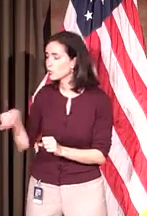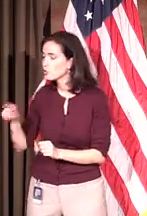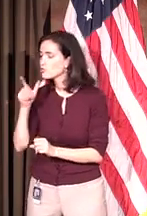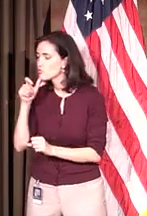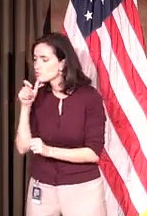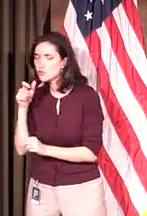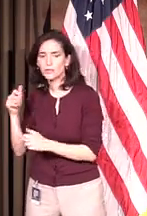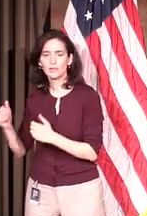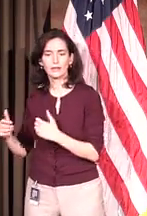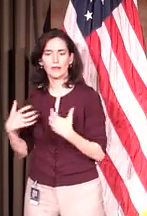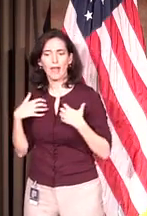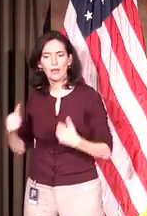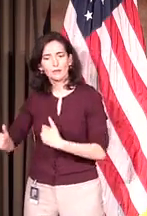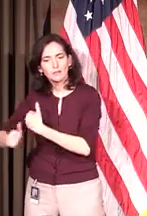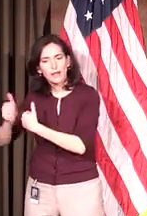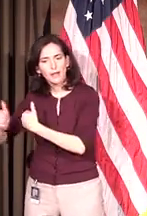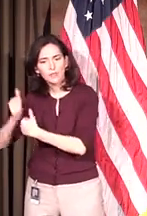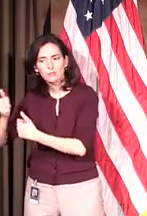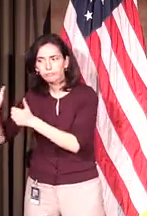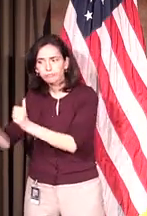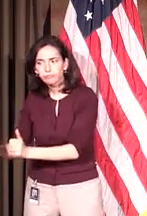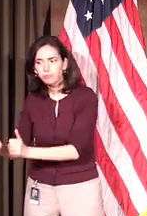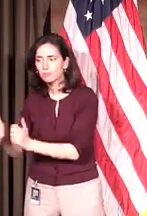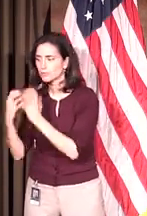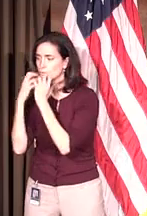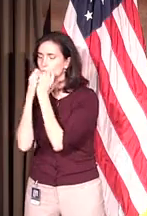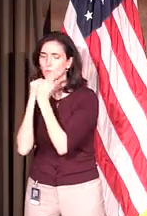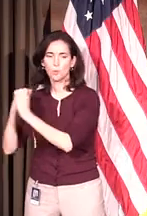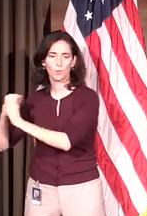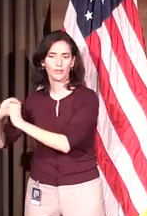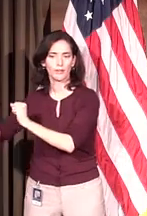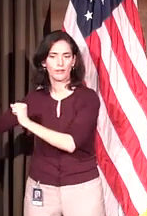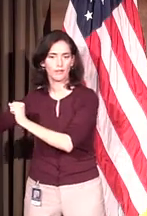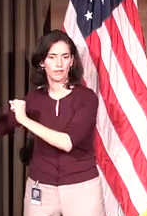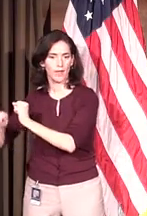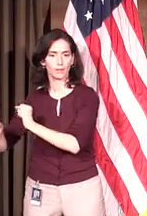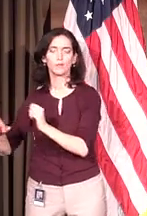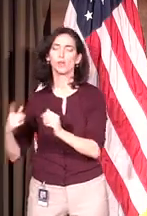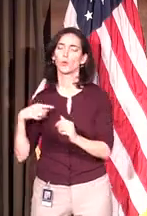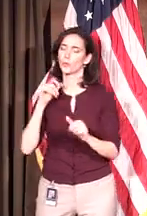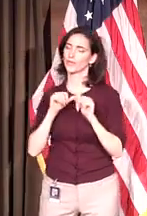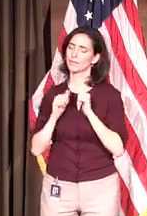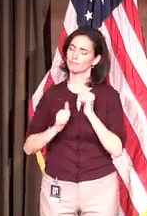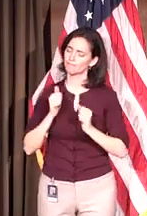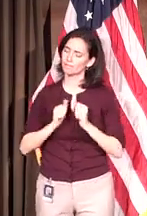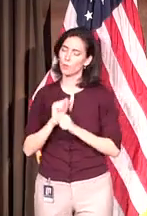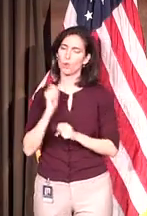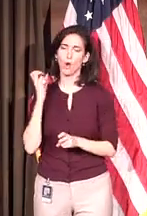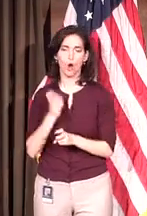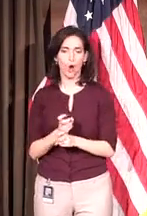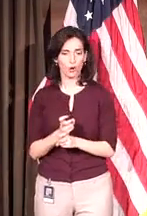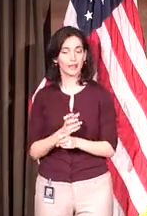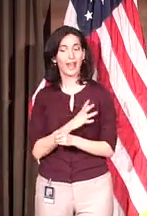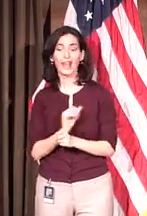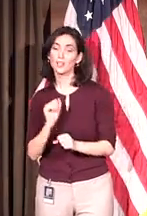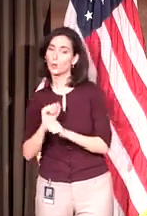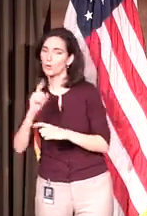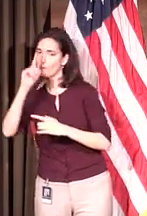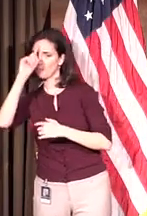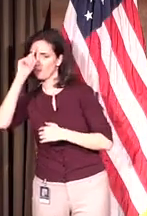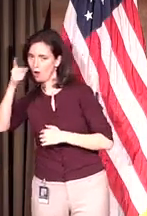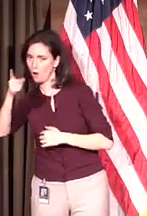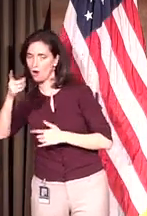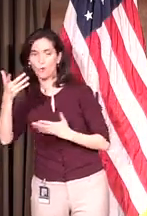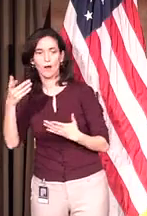vulnerable. And we're going to continue to work this as hard as we can, but also as smart as we can by trying to strike